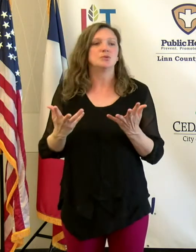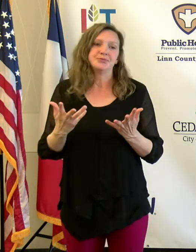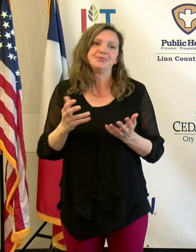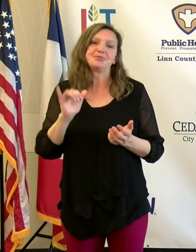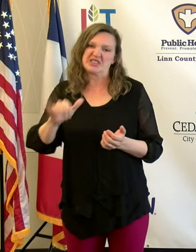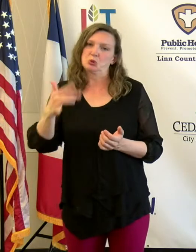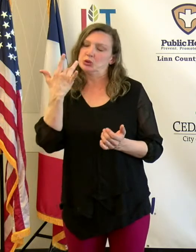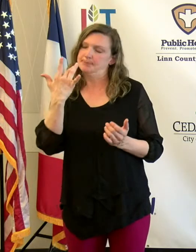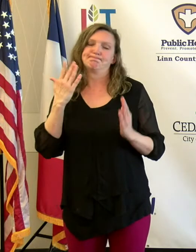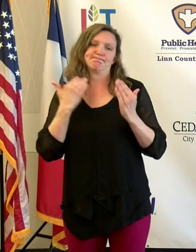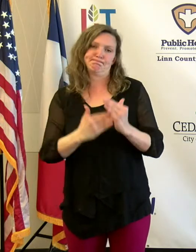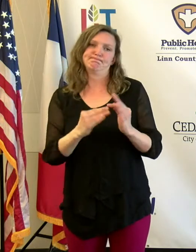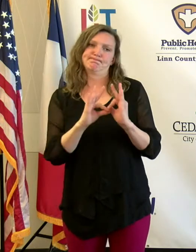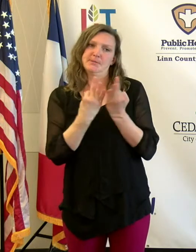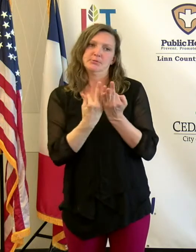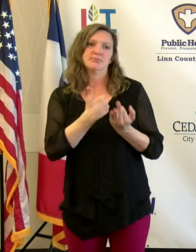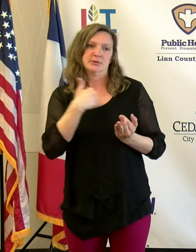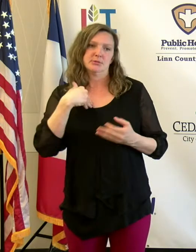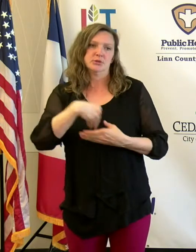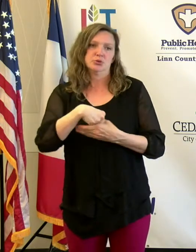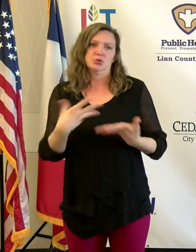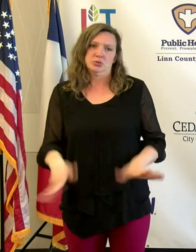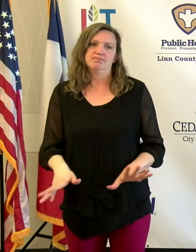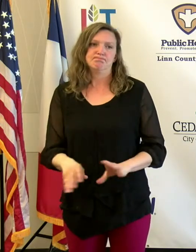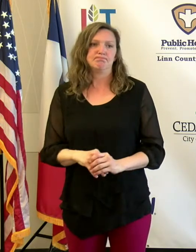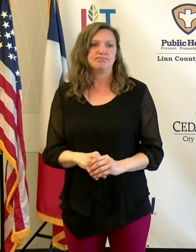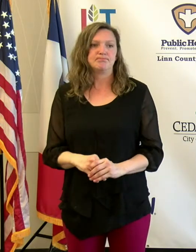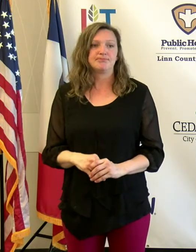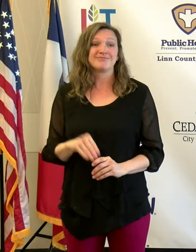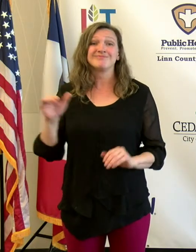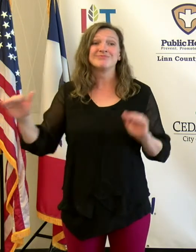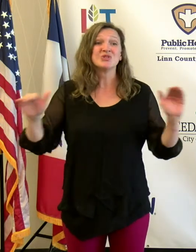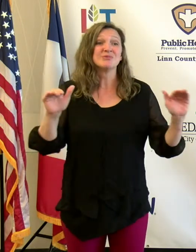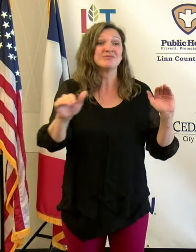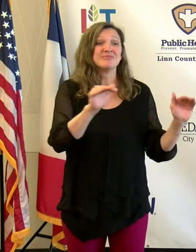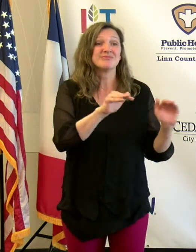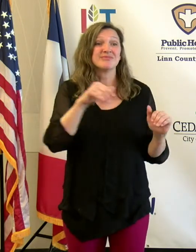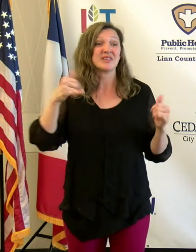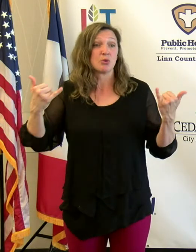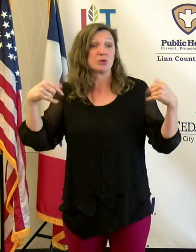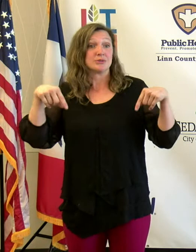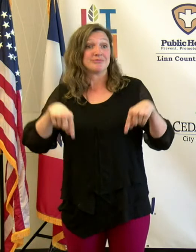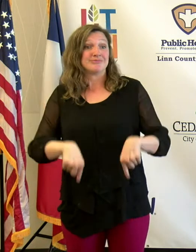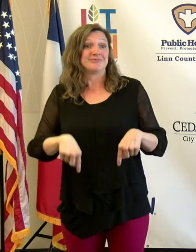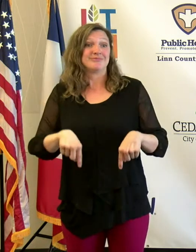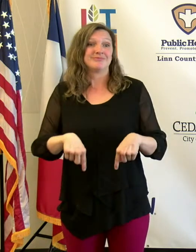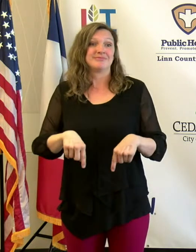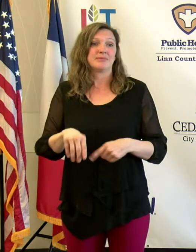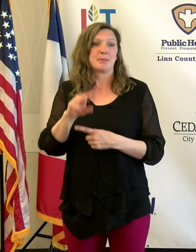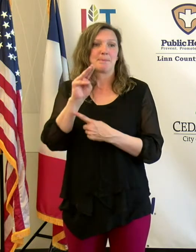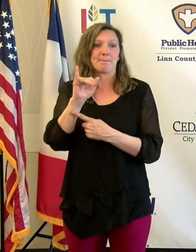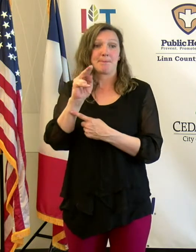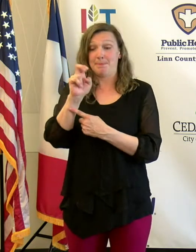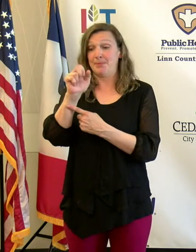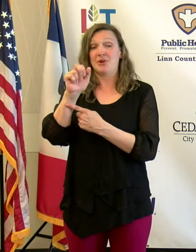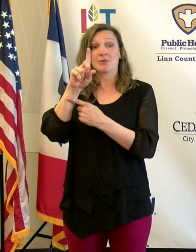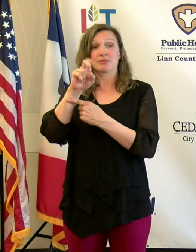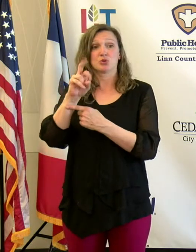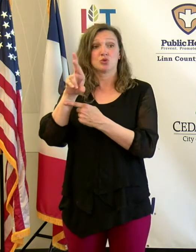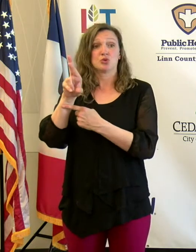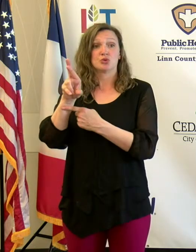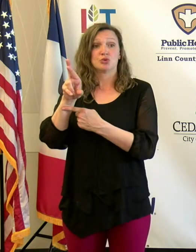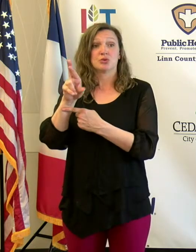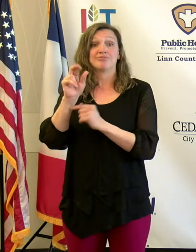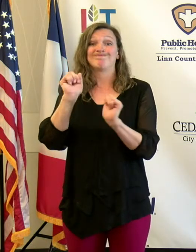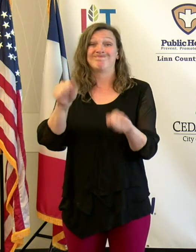also want to remind you that this is a misdemeanor and is enforceable by law enforcement. We're fortunate to be in